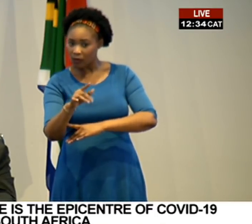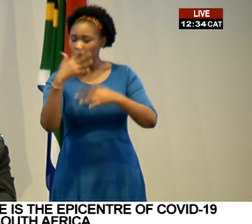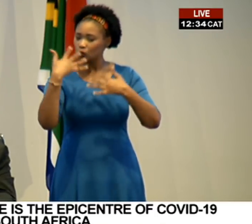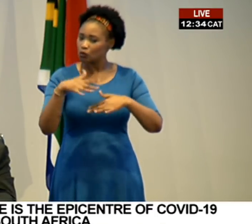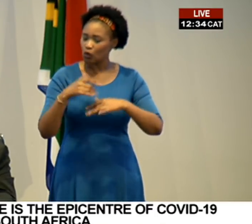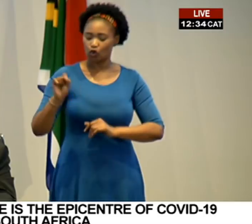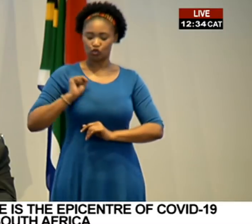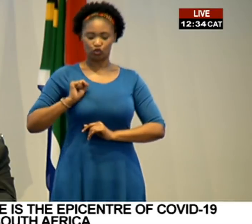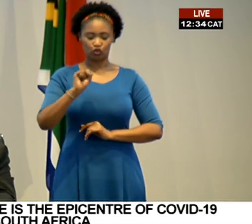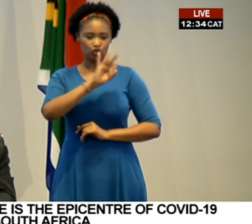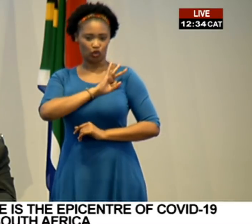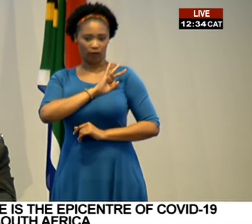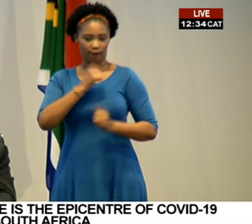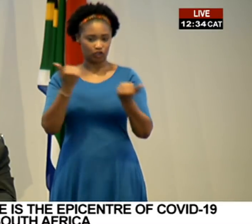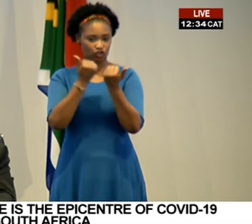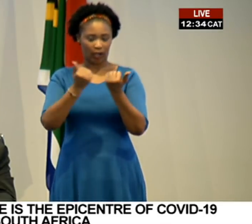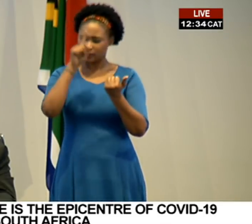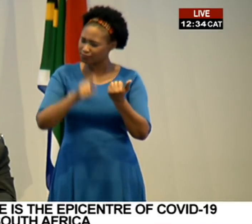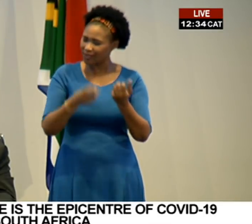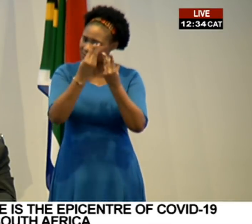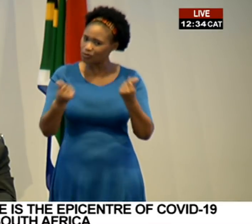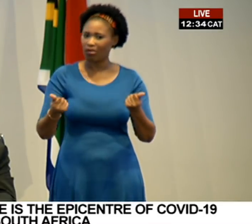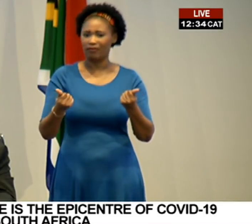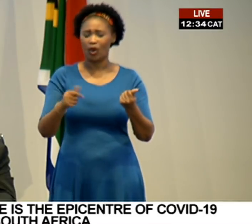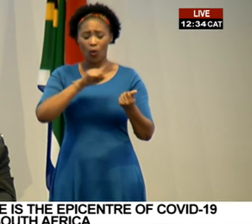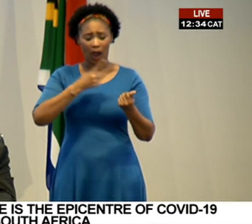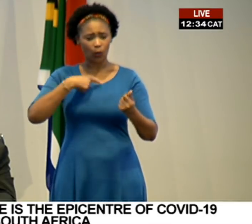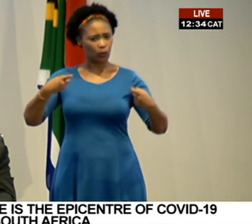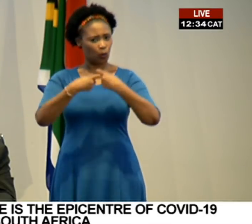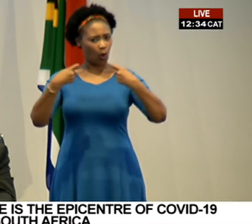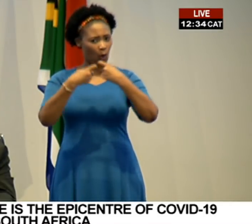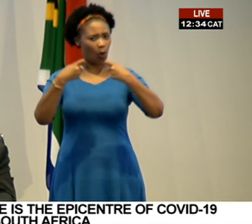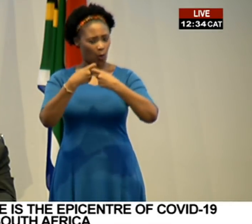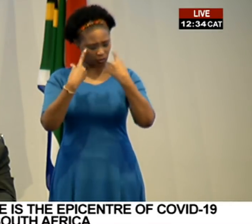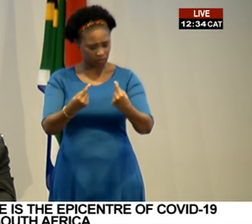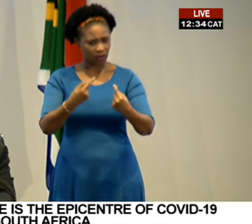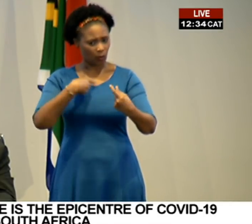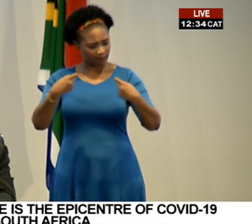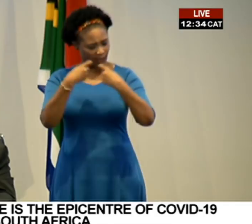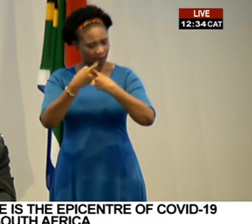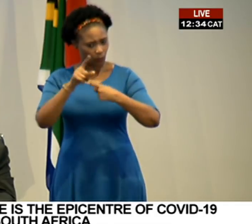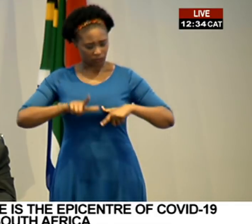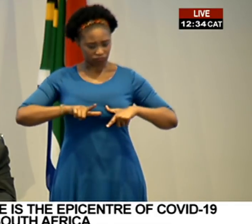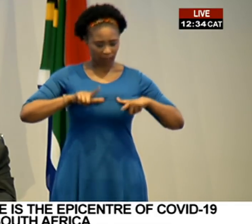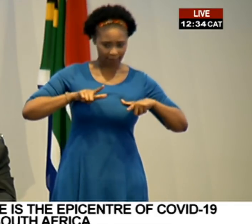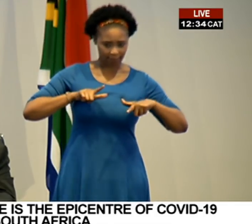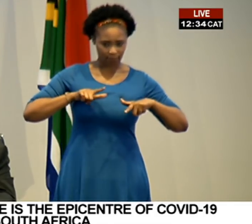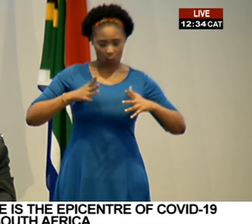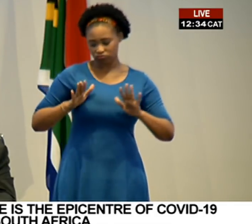must be solved. We are at war. We are fighting a life and death